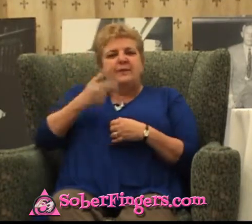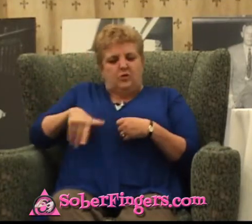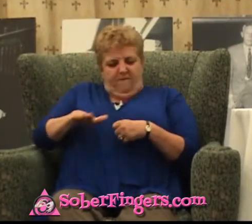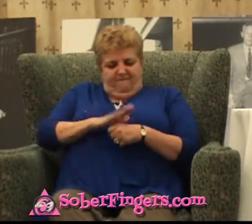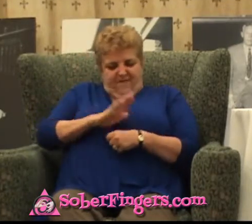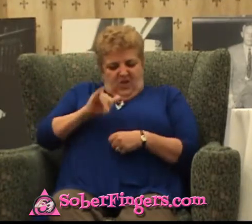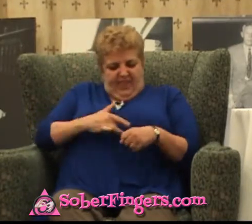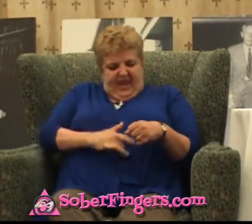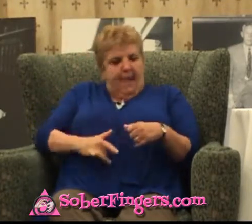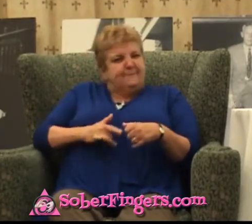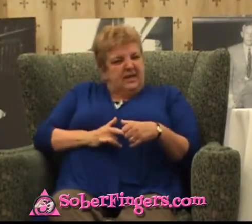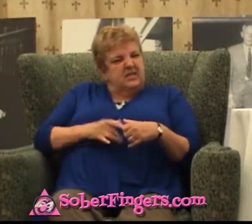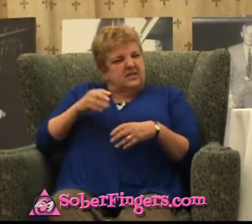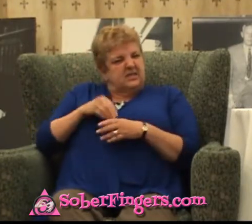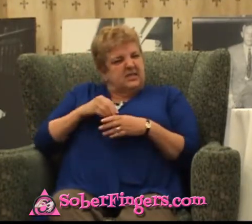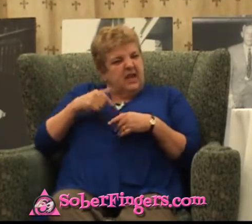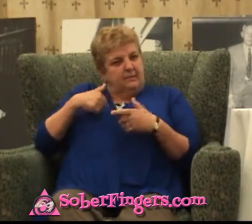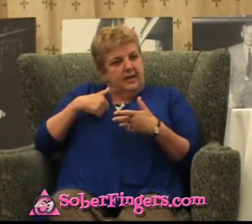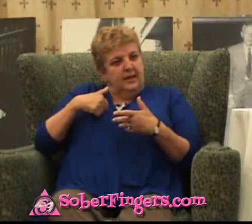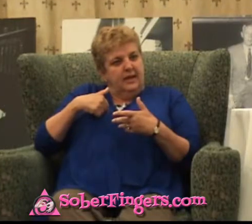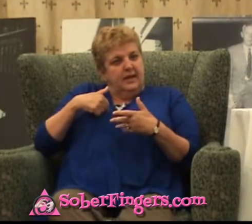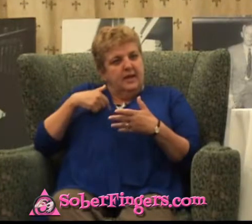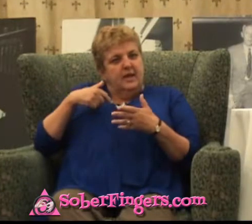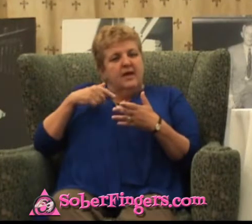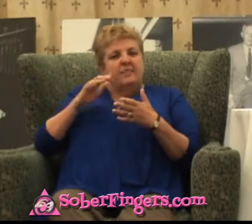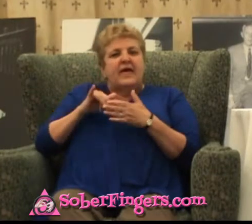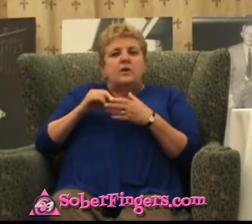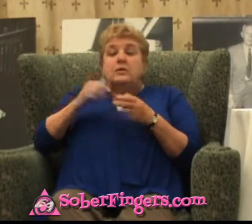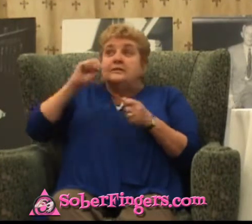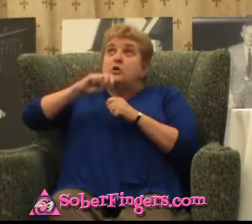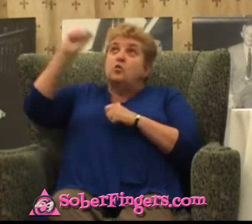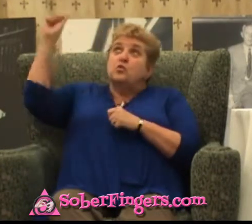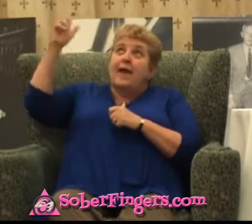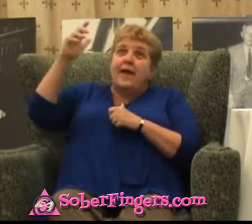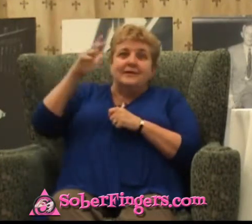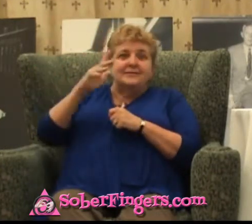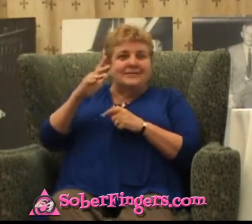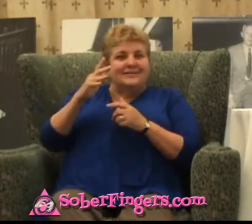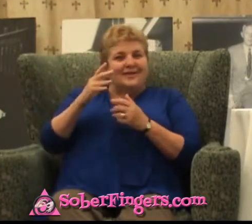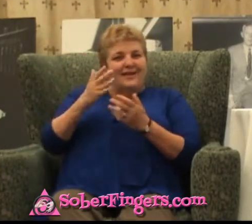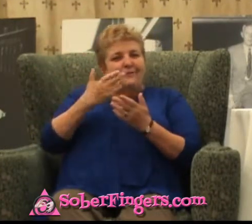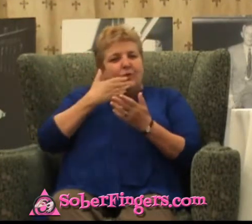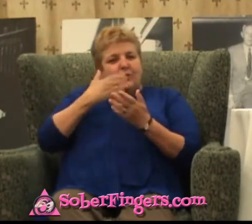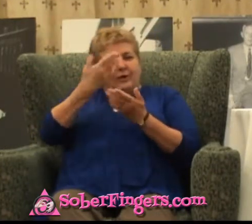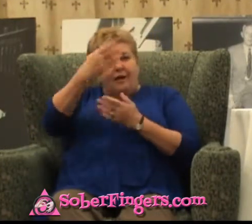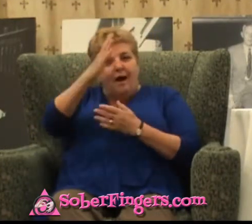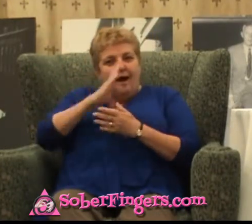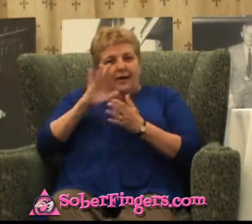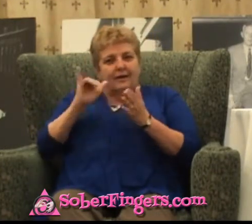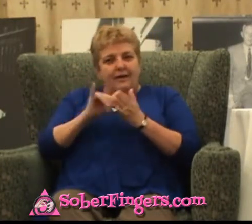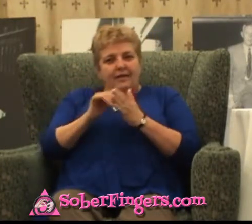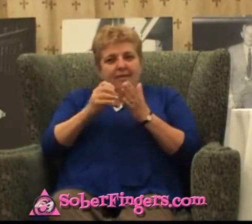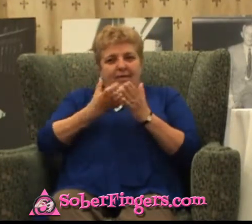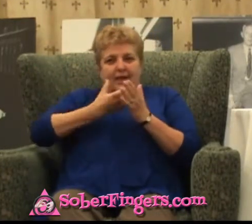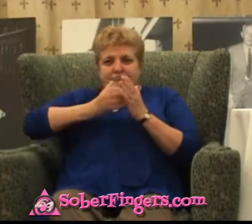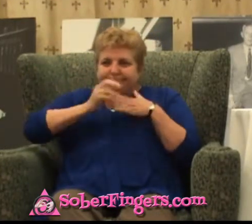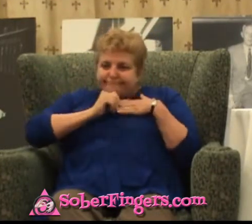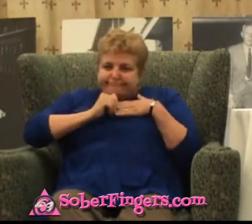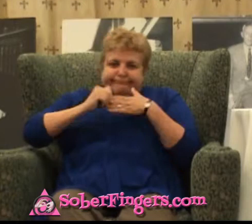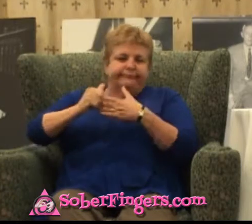one of those situations. But it was the grace of a loving God that had gotten me out alive, because some of them were